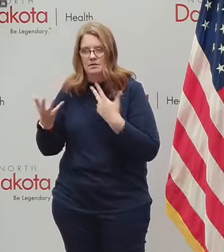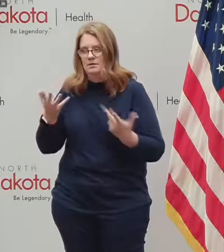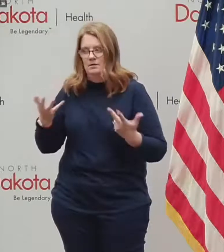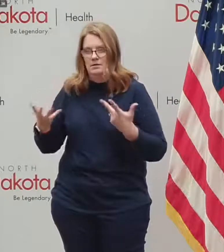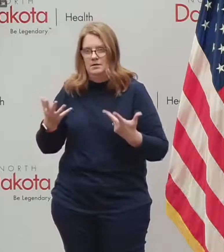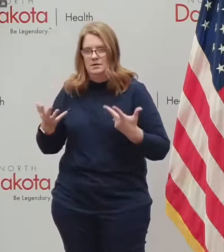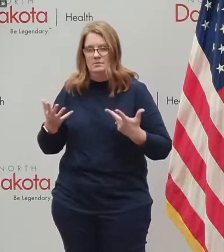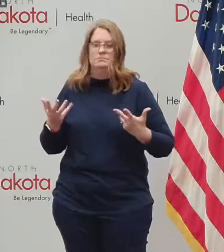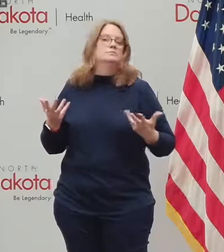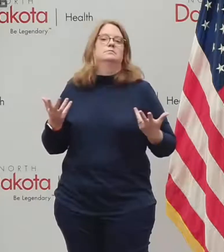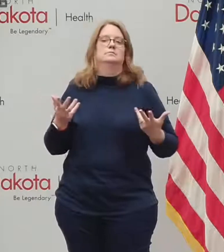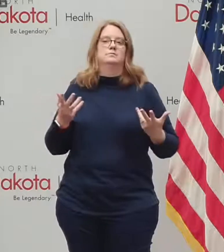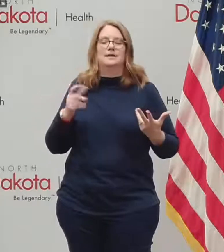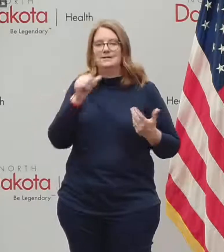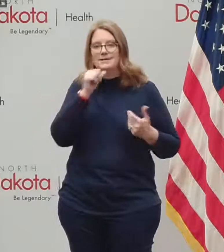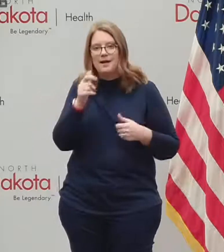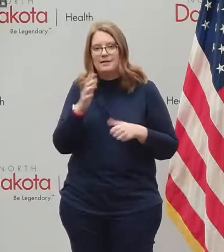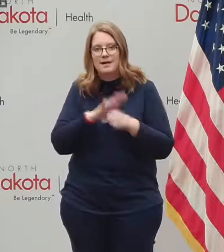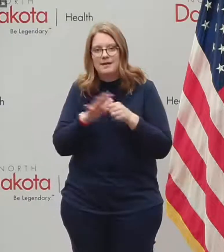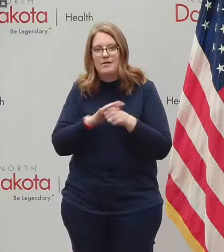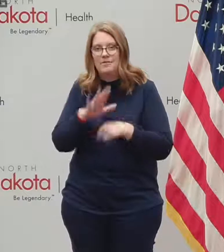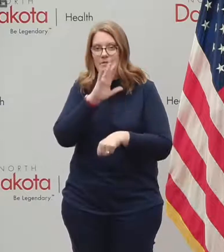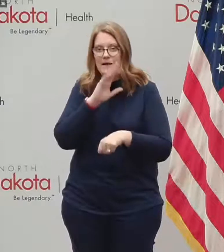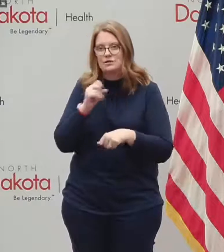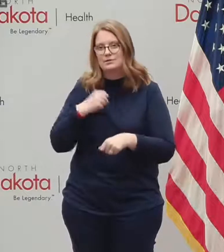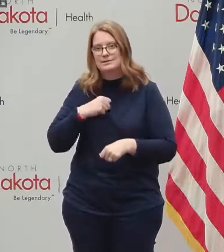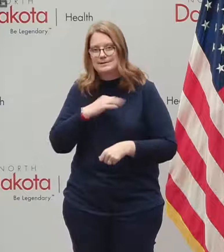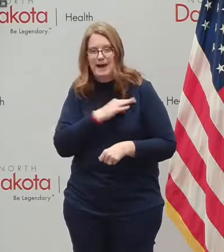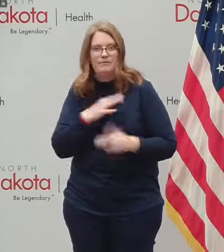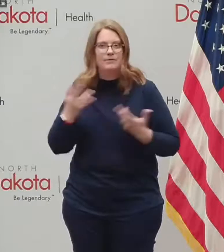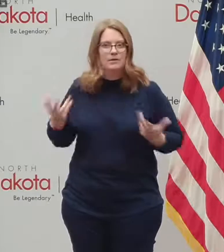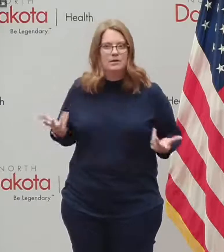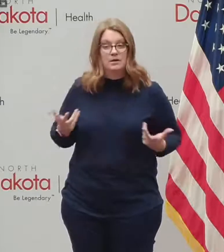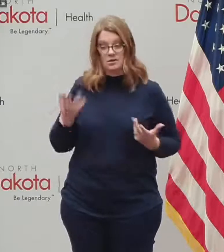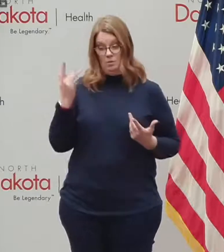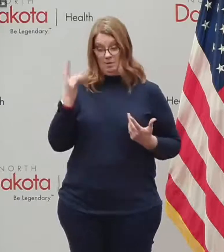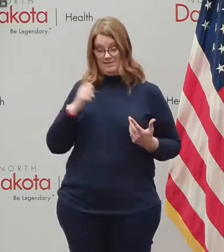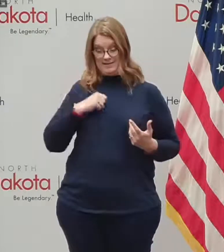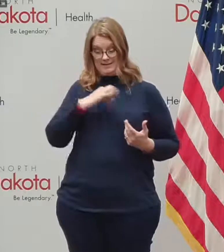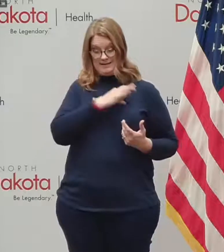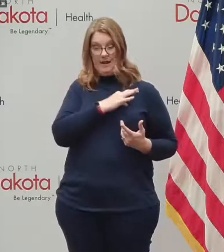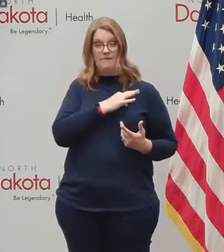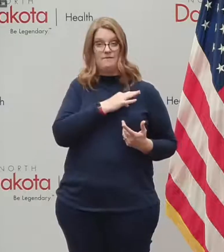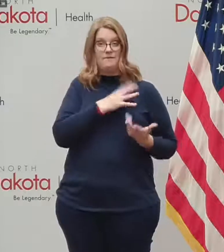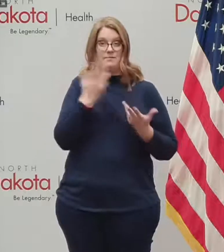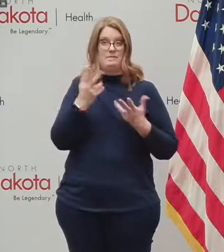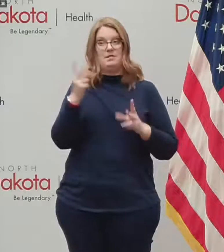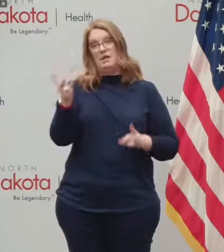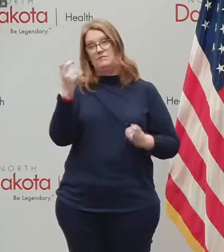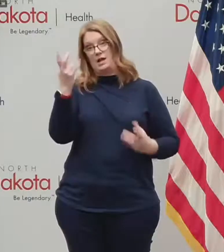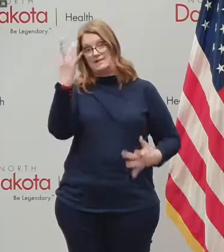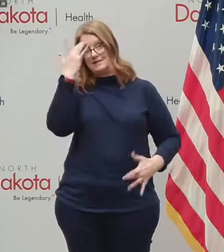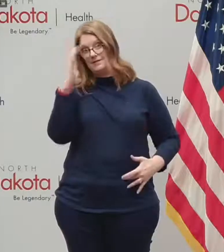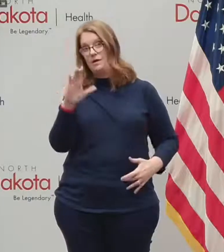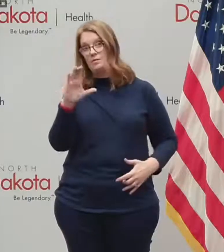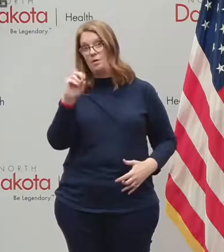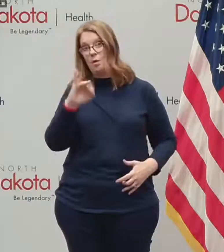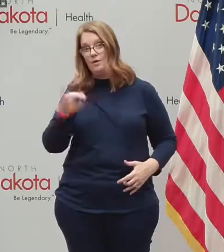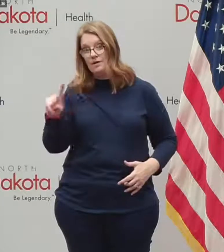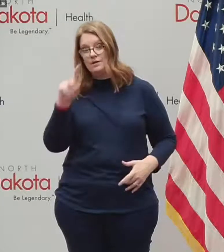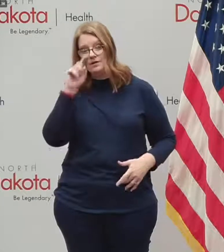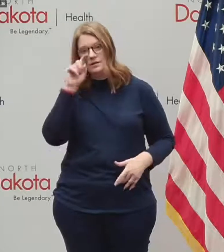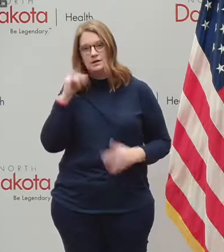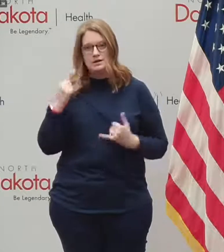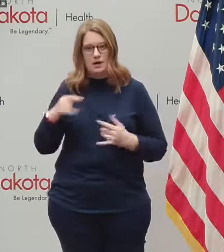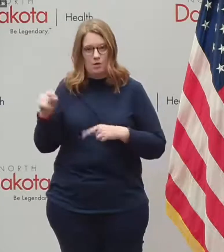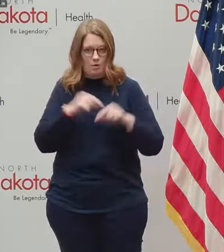be not because they don't have enough beds, they don't have enough staff, and they don't have enough staff because the staff have maybe contracted COVID, which goes back to, again, we got